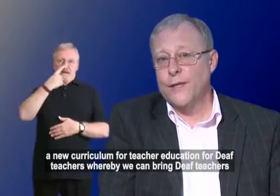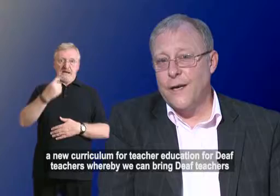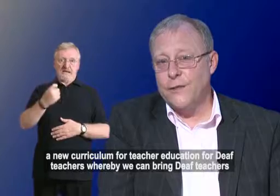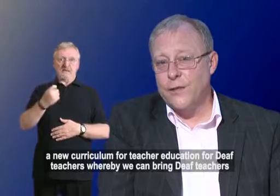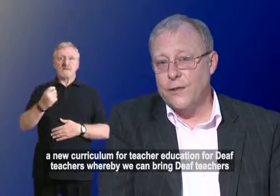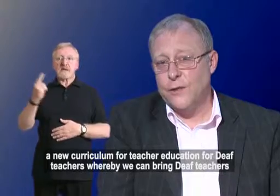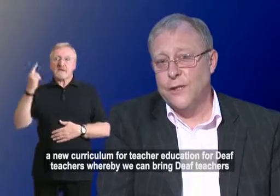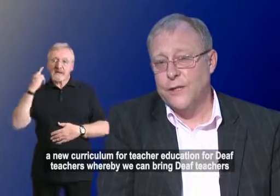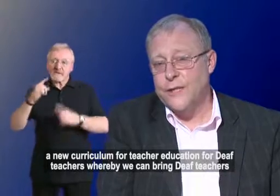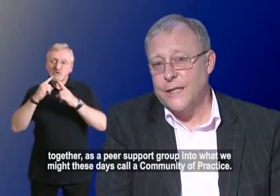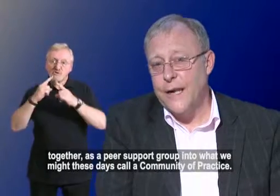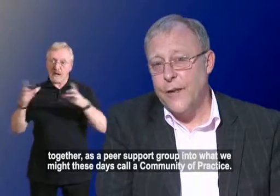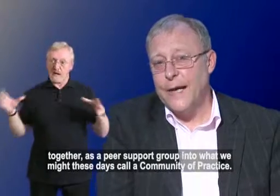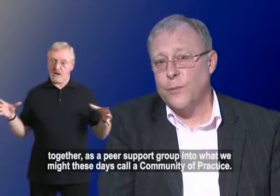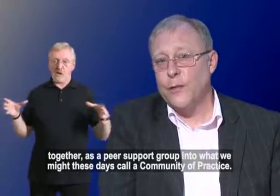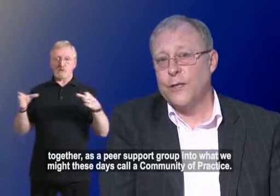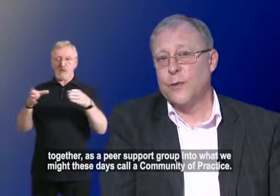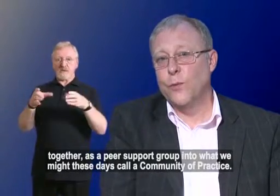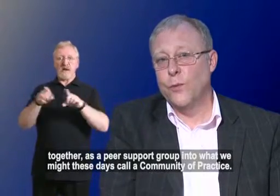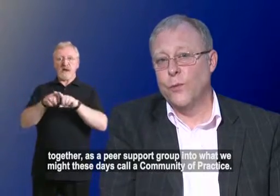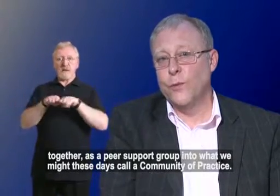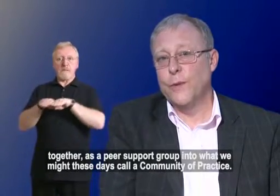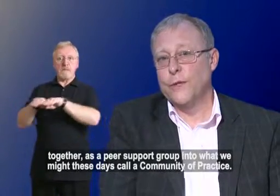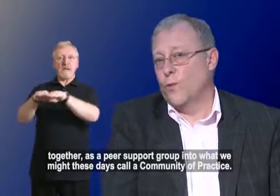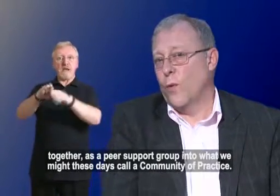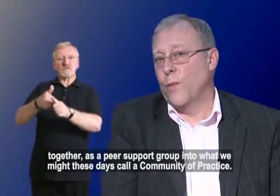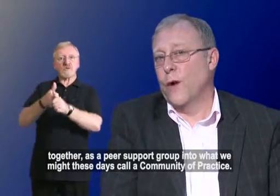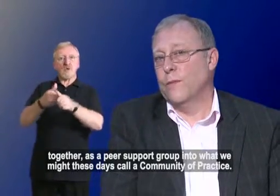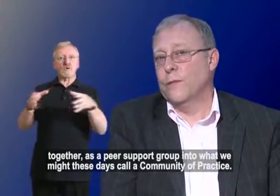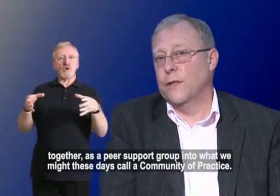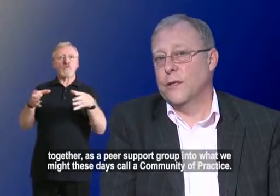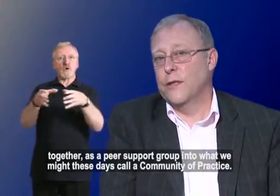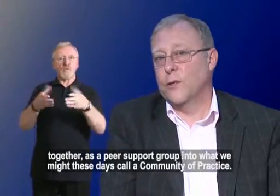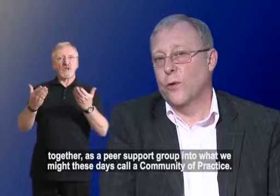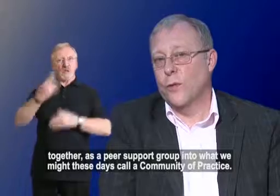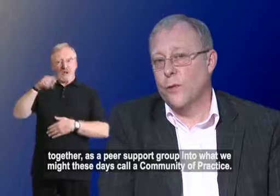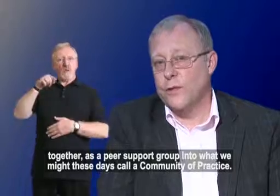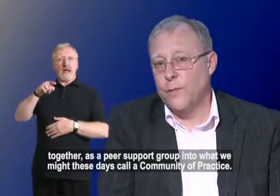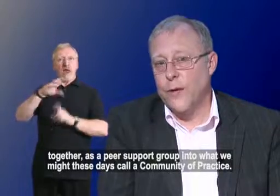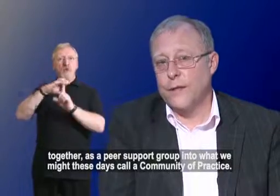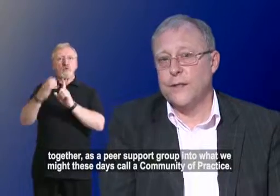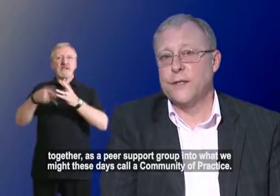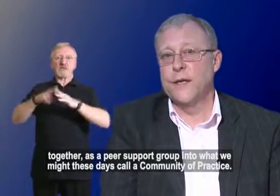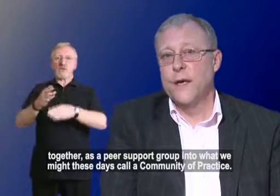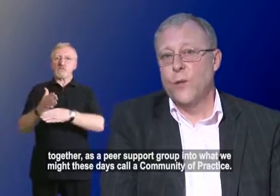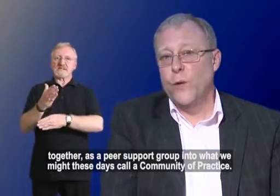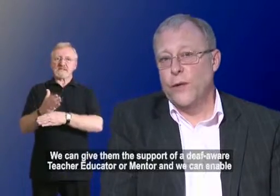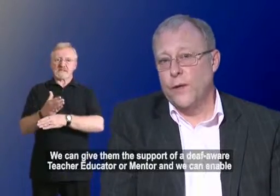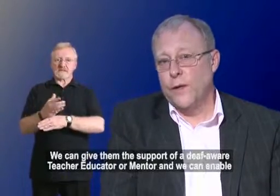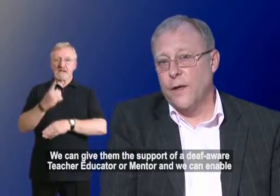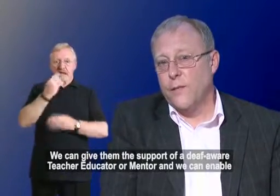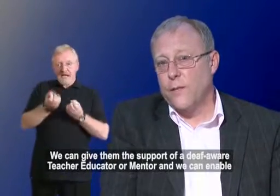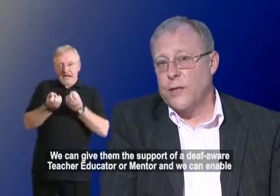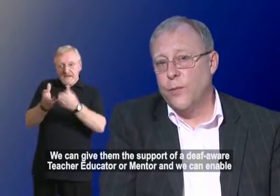can bring deaf teachers together as a peer support group into what we might these days call a community of practice.